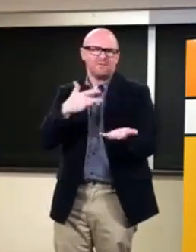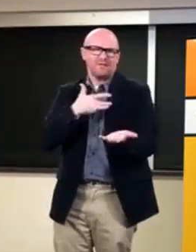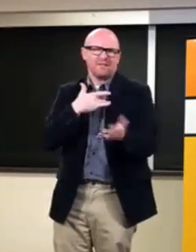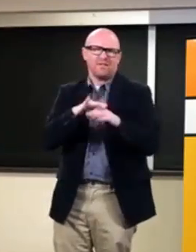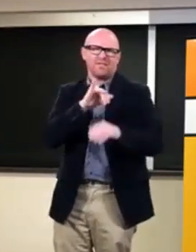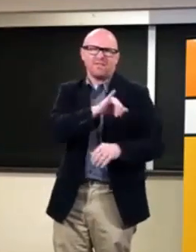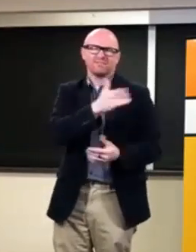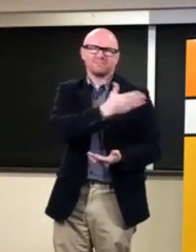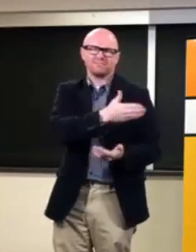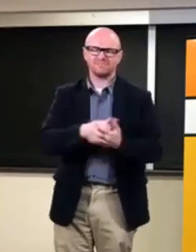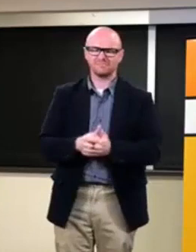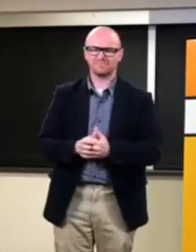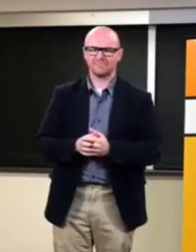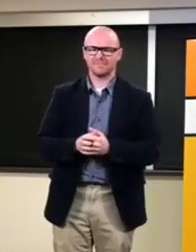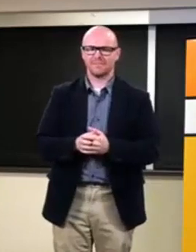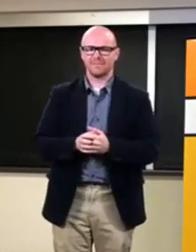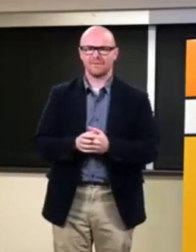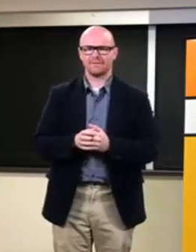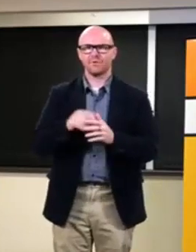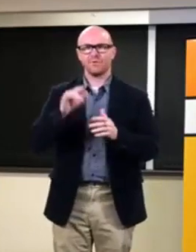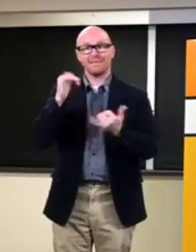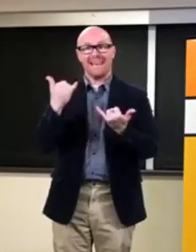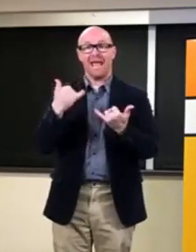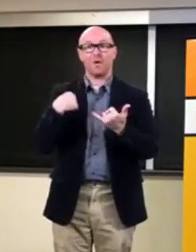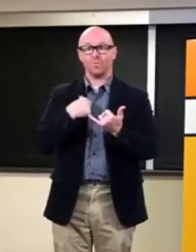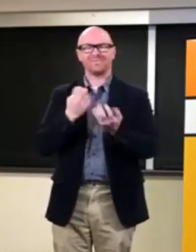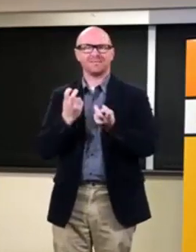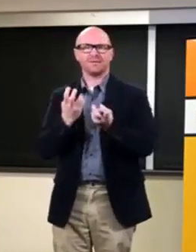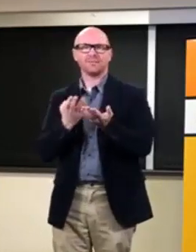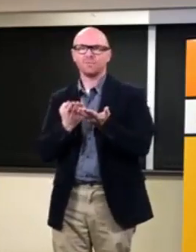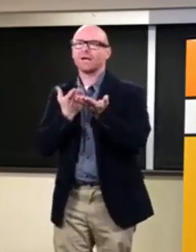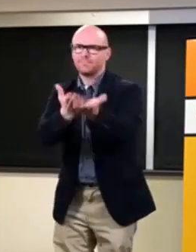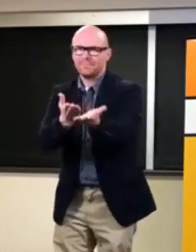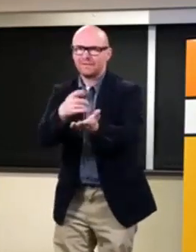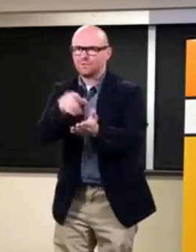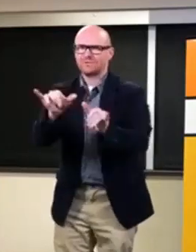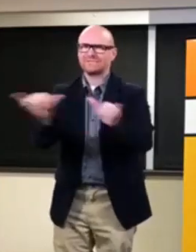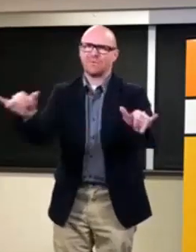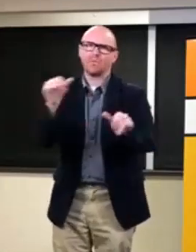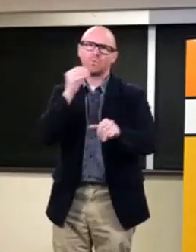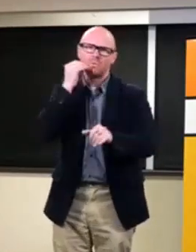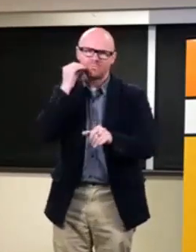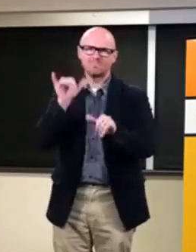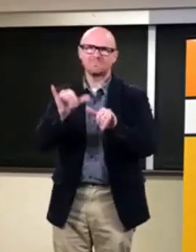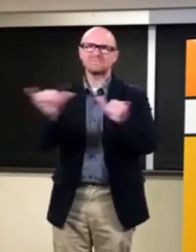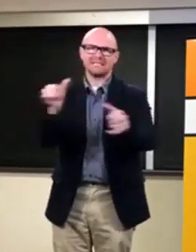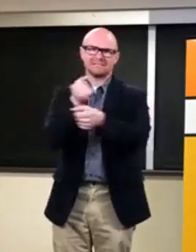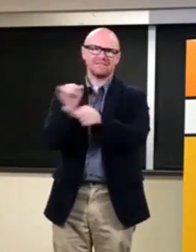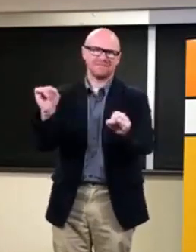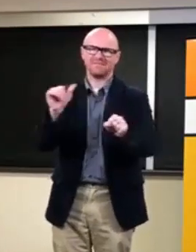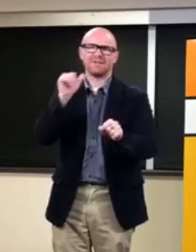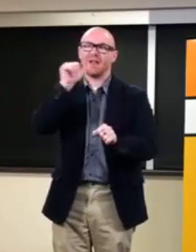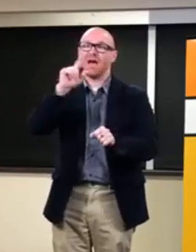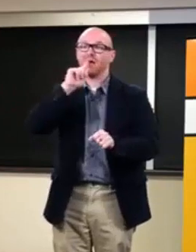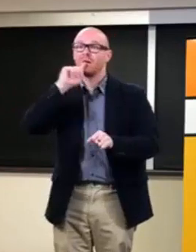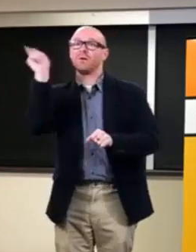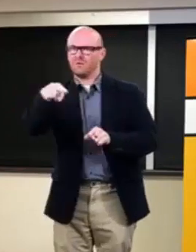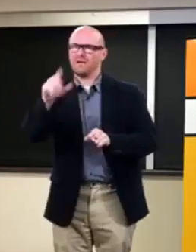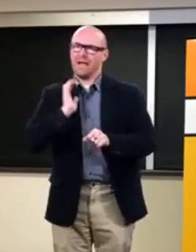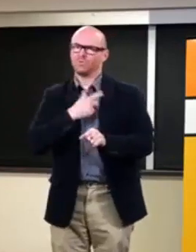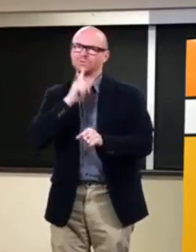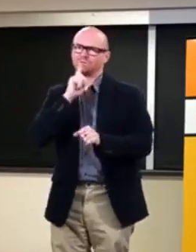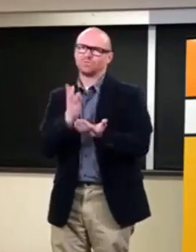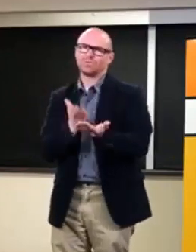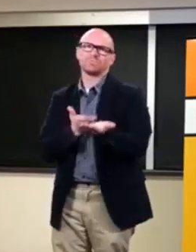remarks yesterday. So the question is about the stay-at-home order and if we're planning on doing an order in the state versus a directive. So we are